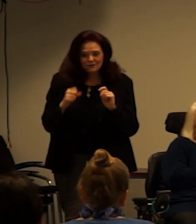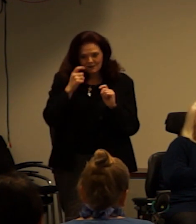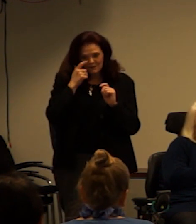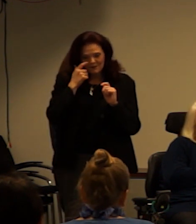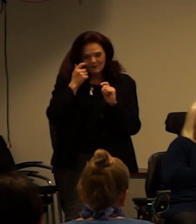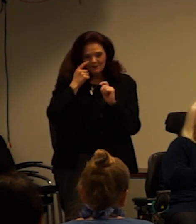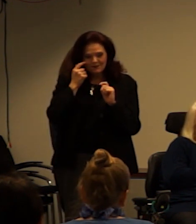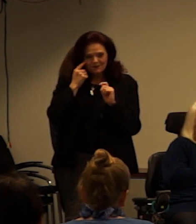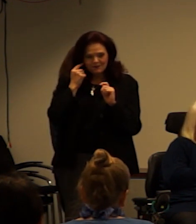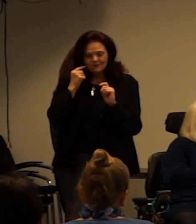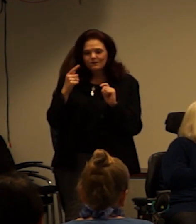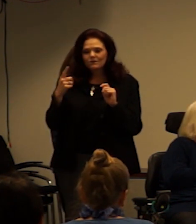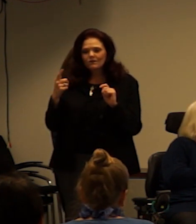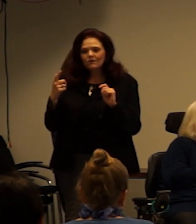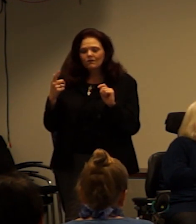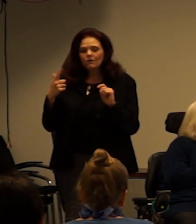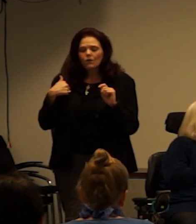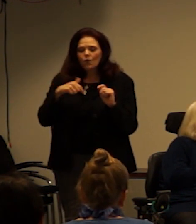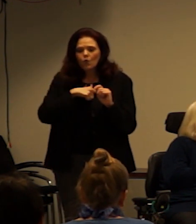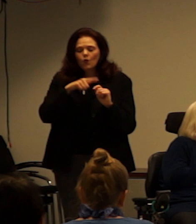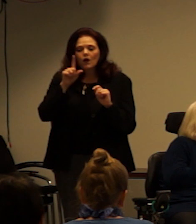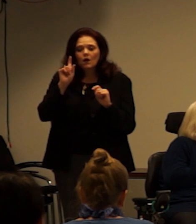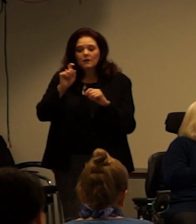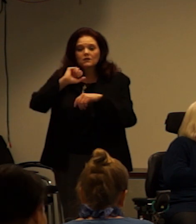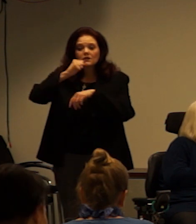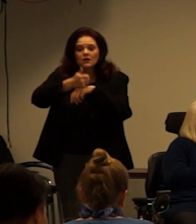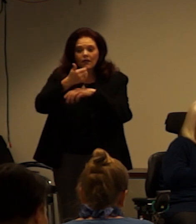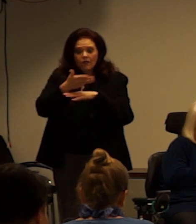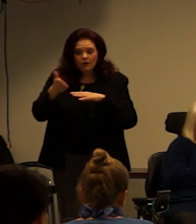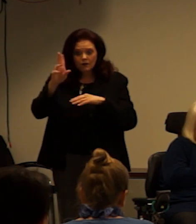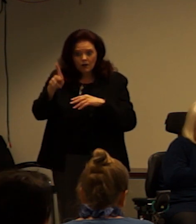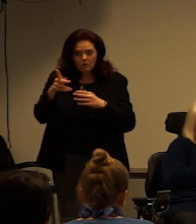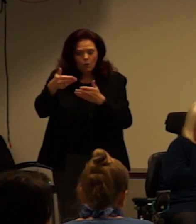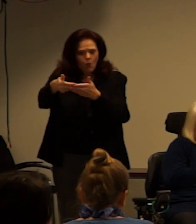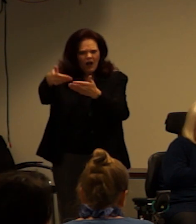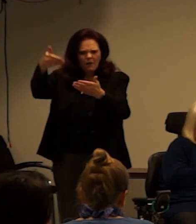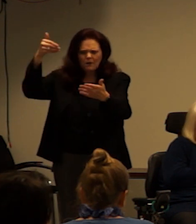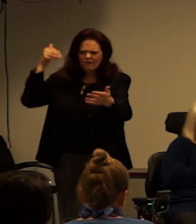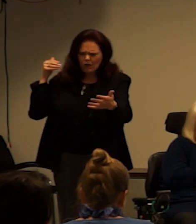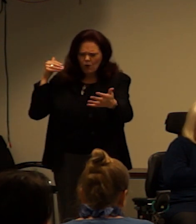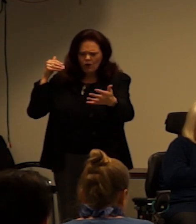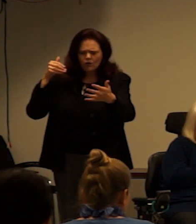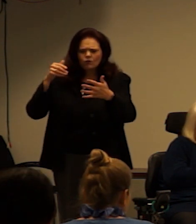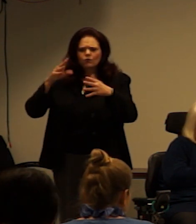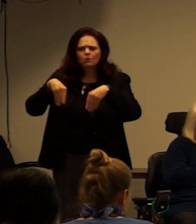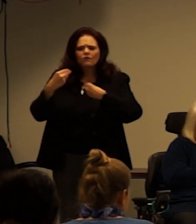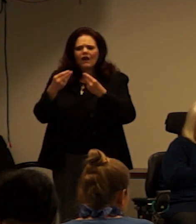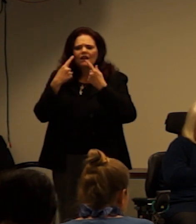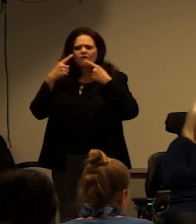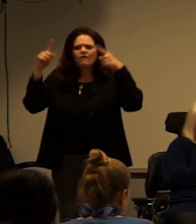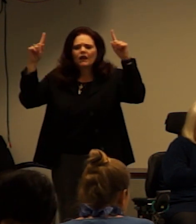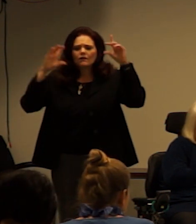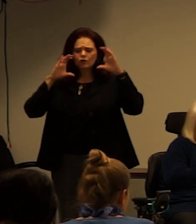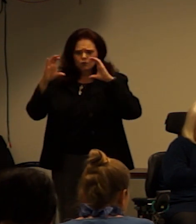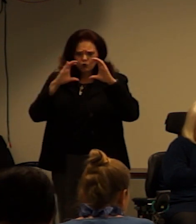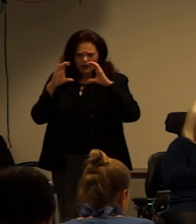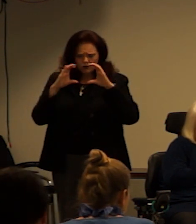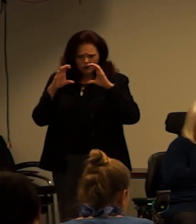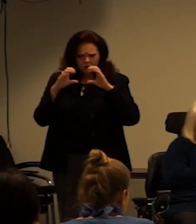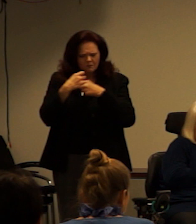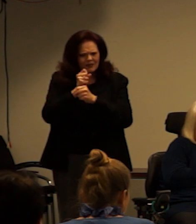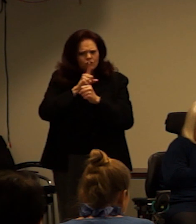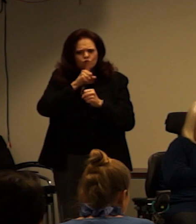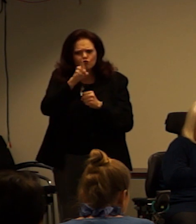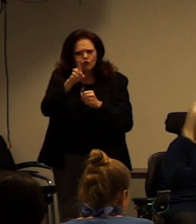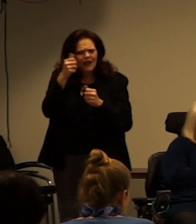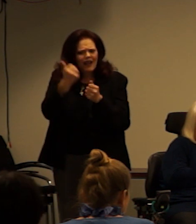So, you've got to set things like that up well in advance. Make sure that you're providing effective communication. Make